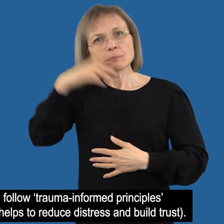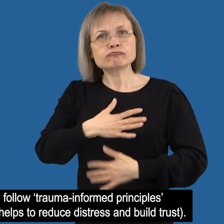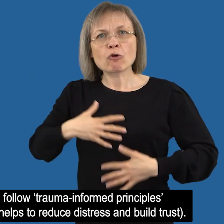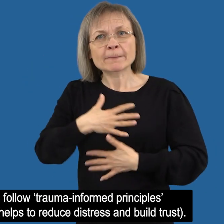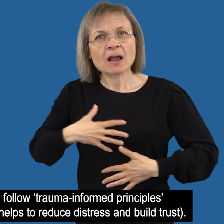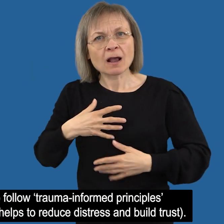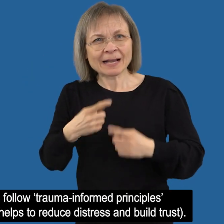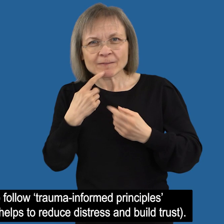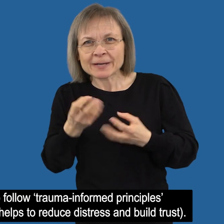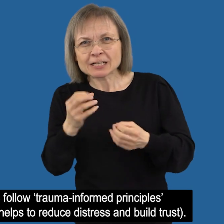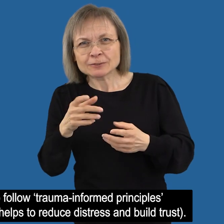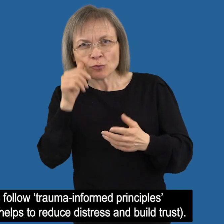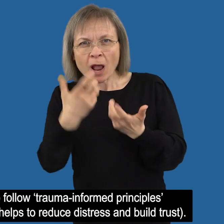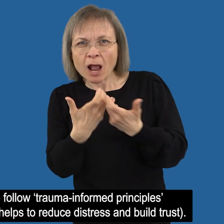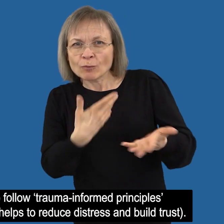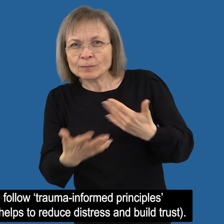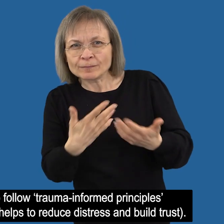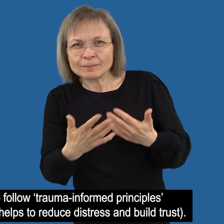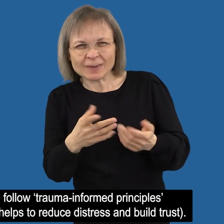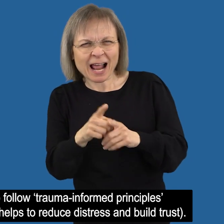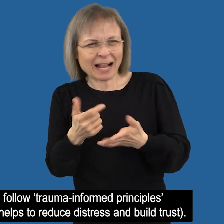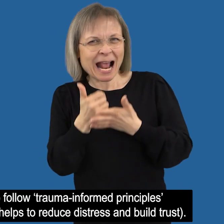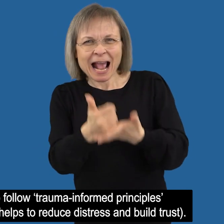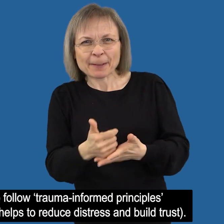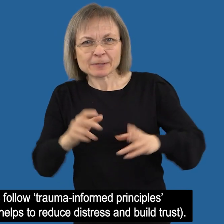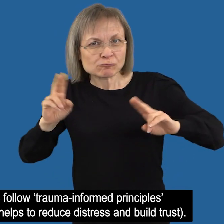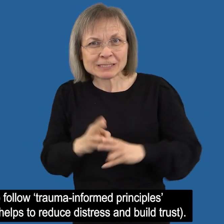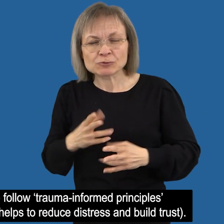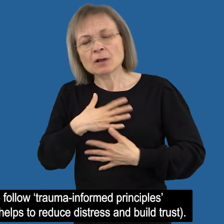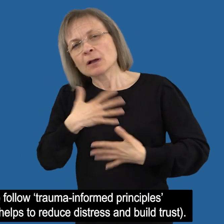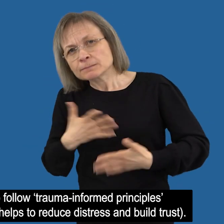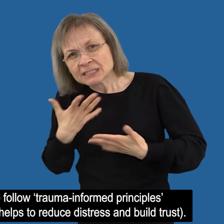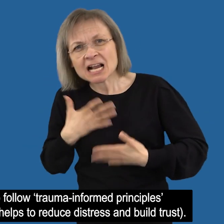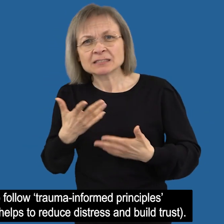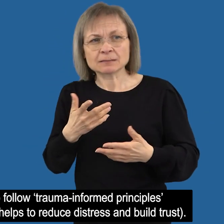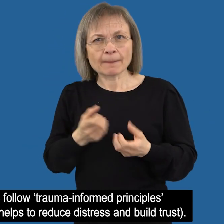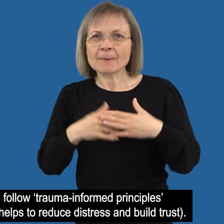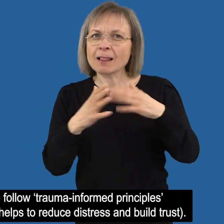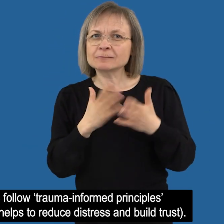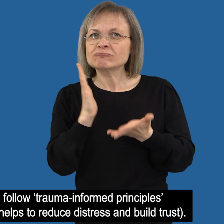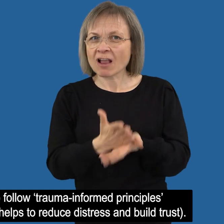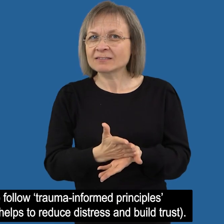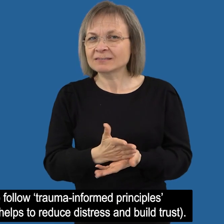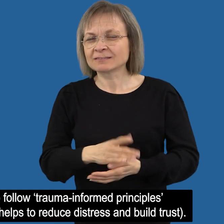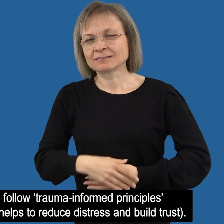to follow trauma-informed principles. In other words, helps to reduce distress and build trust.